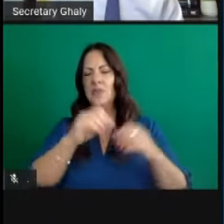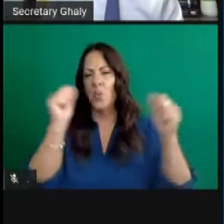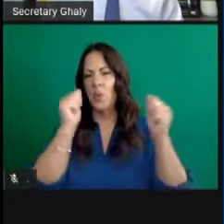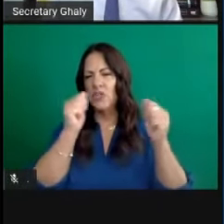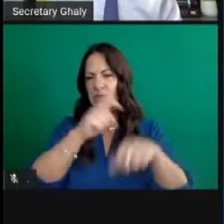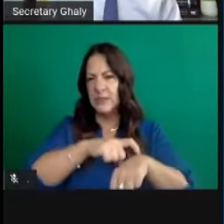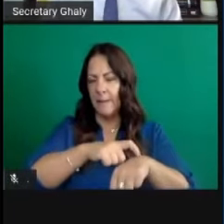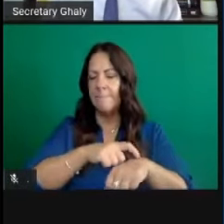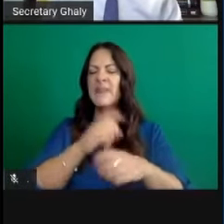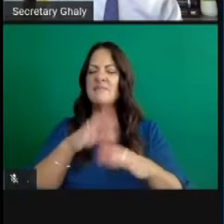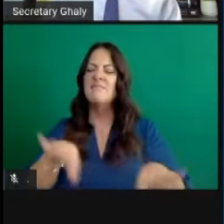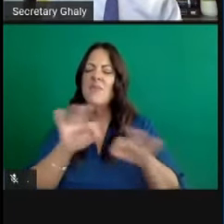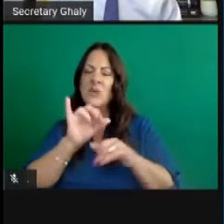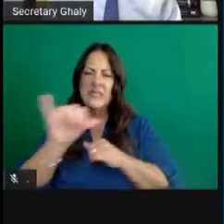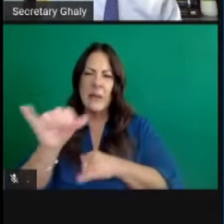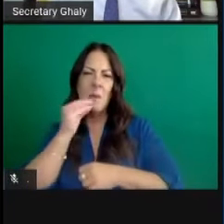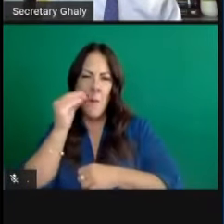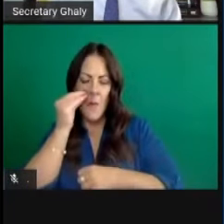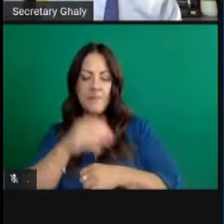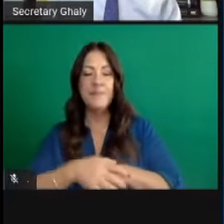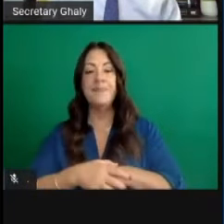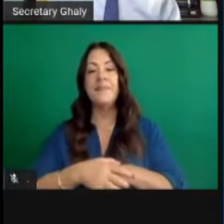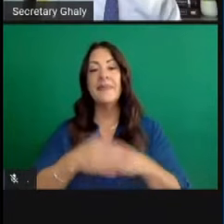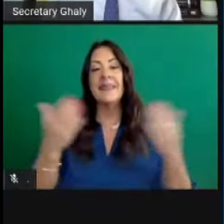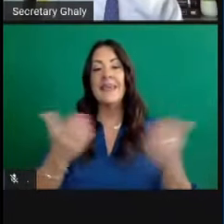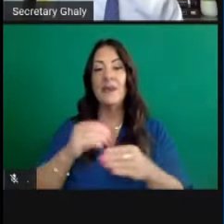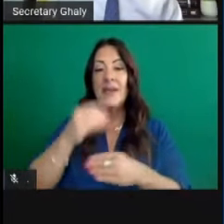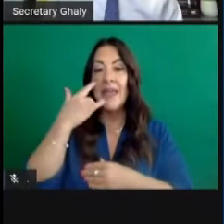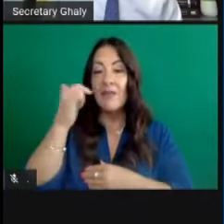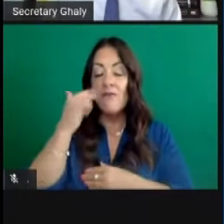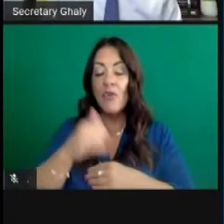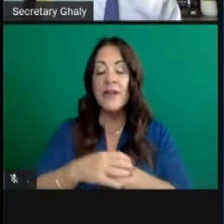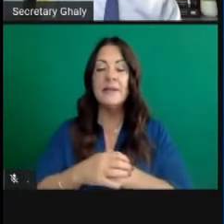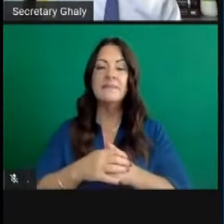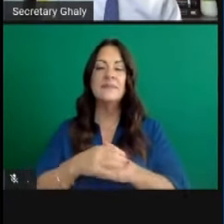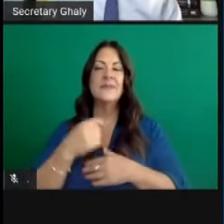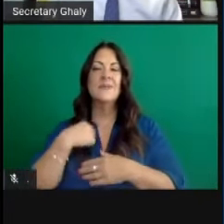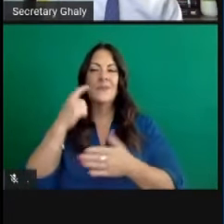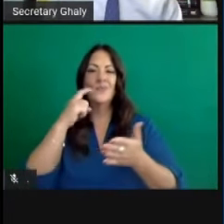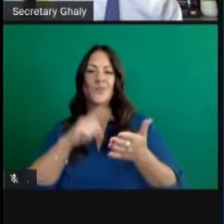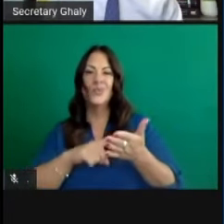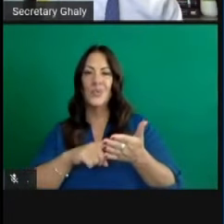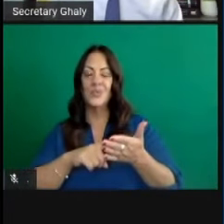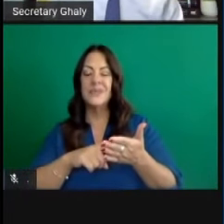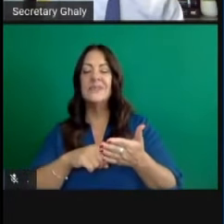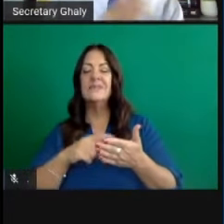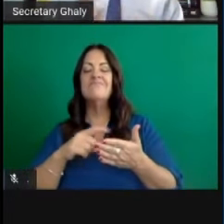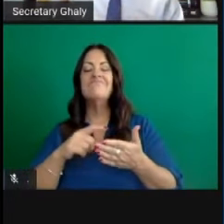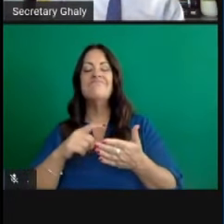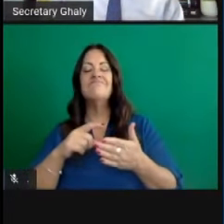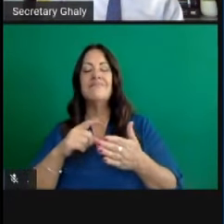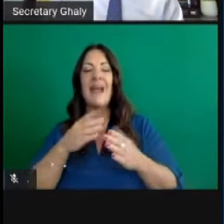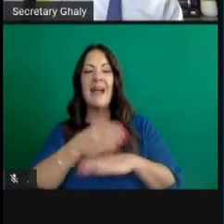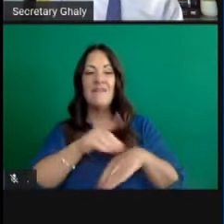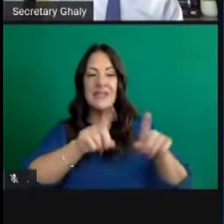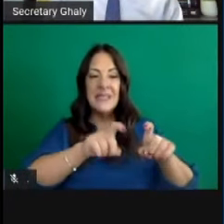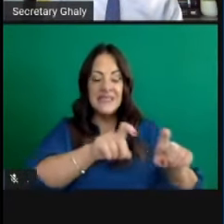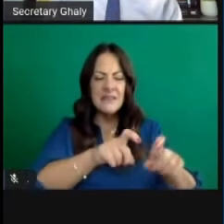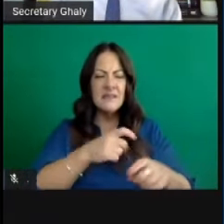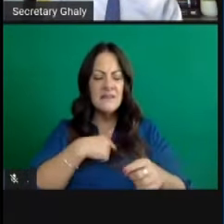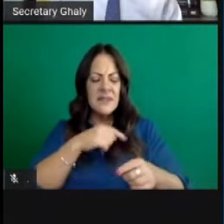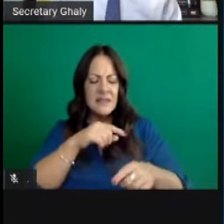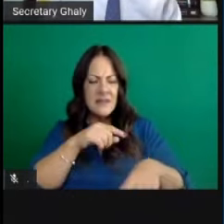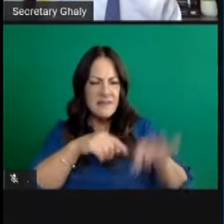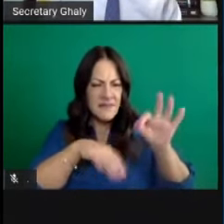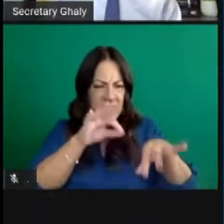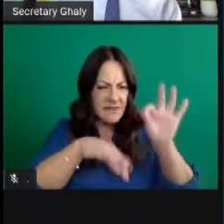In California, we are starting to see some increases of cases and test positivity. You've been tracking that now over